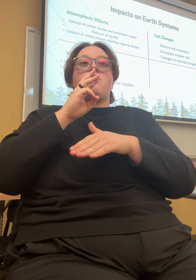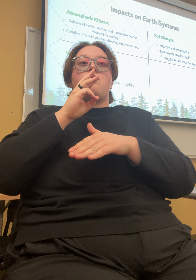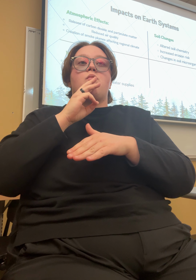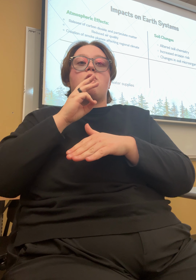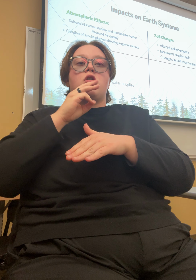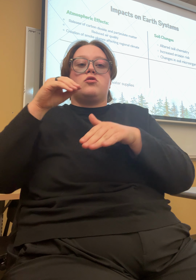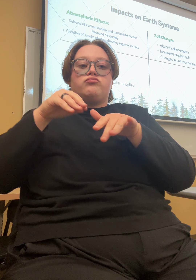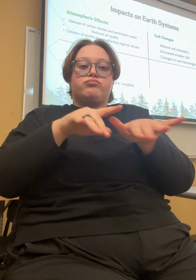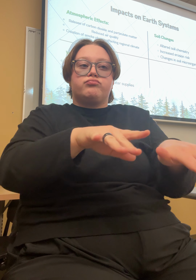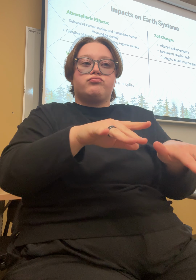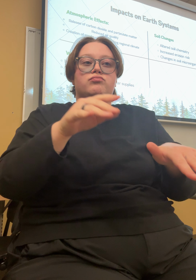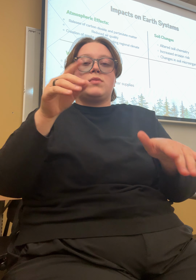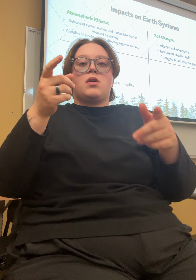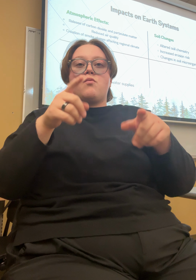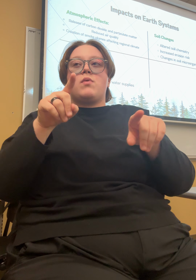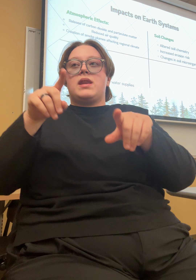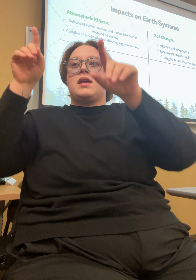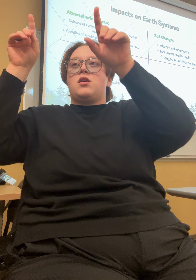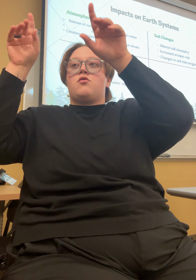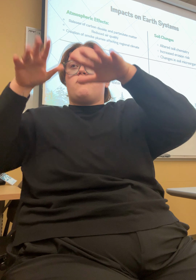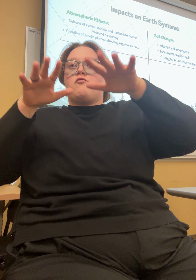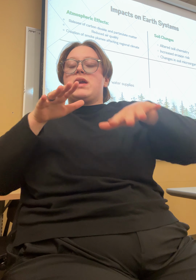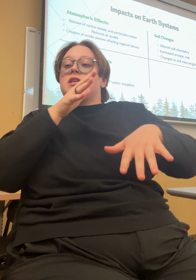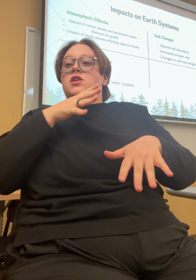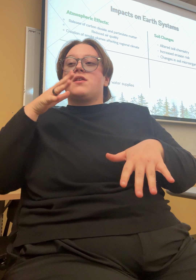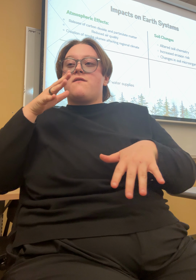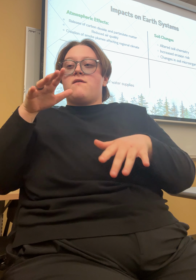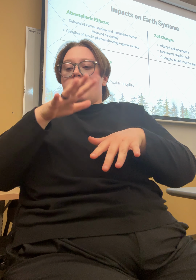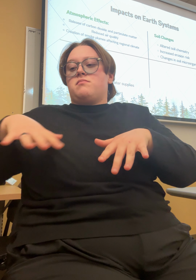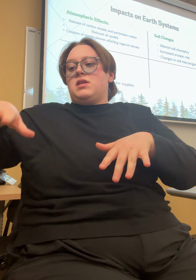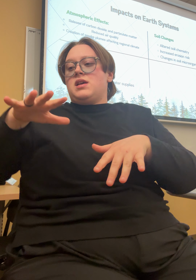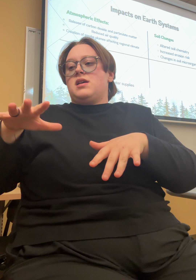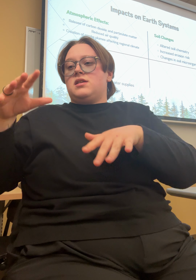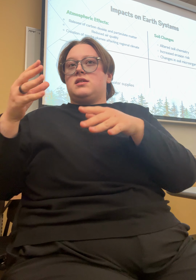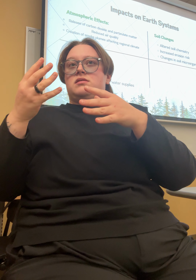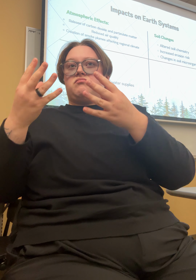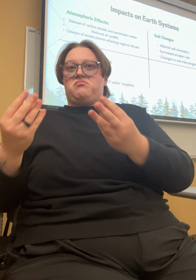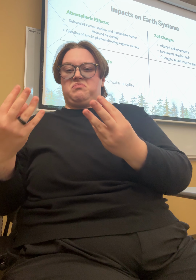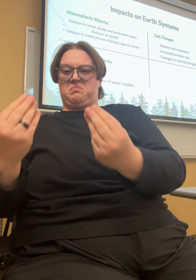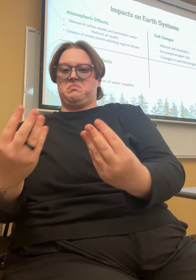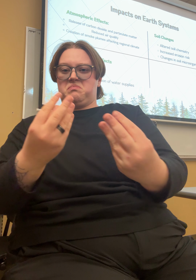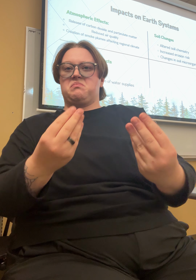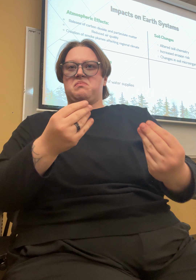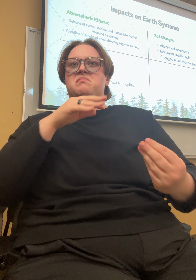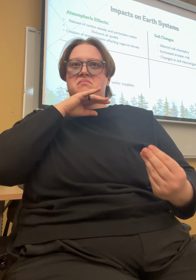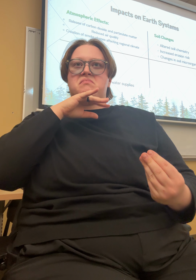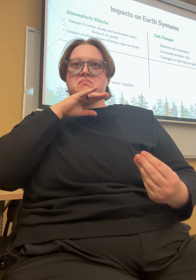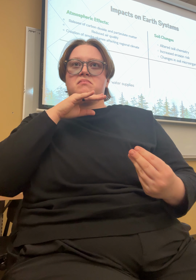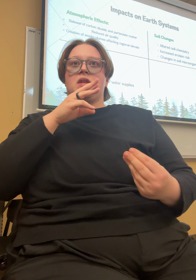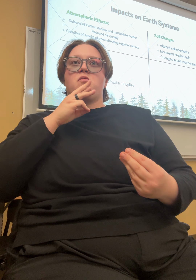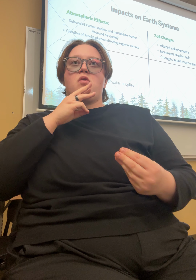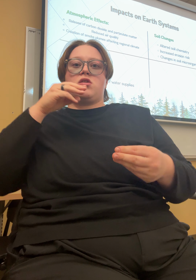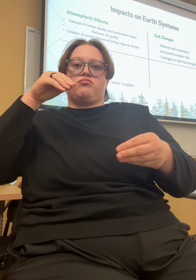it worse and dirtier. Oh, and look, that's the next point, potential contamination of